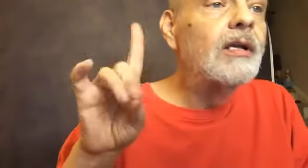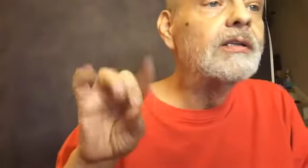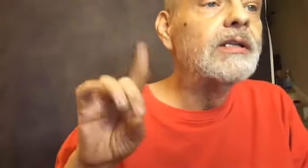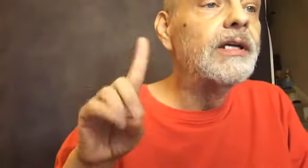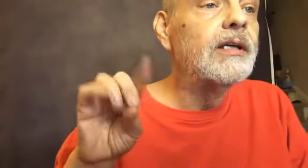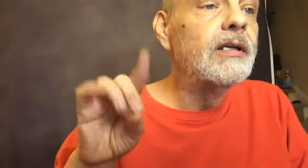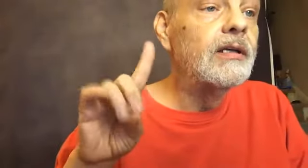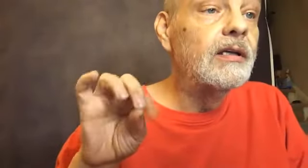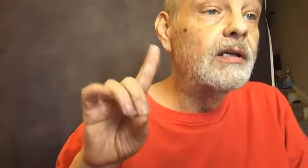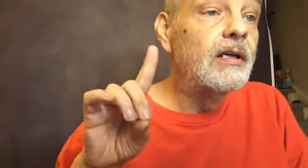Did.